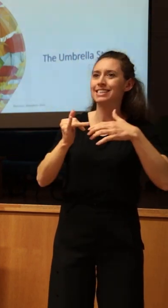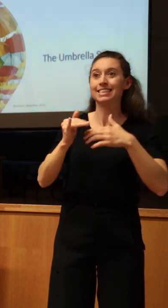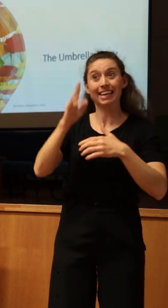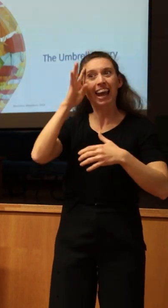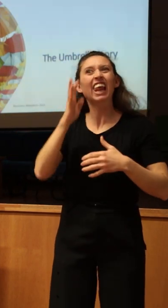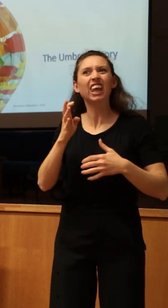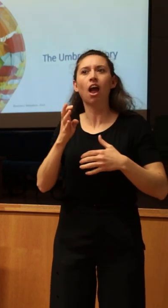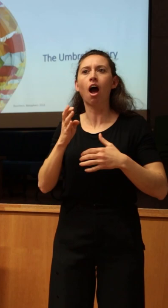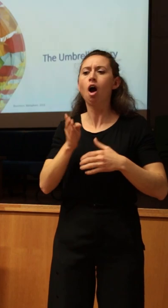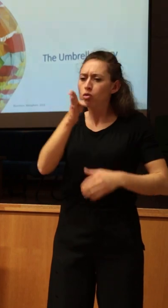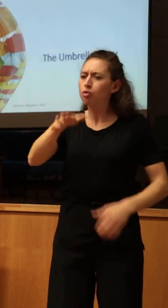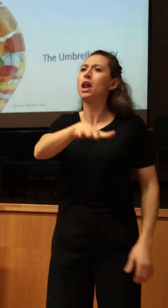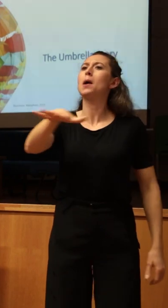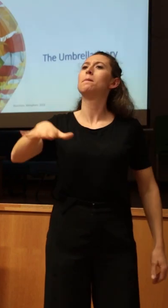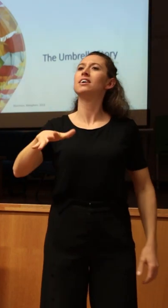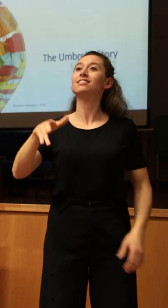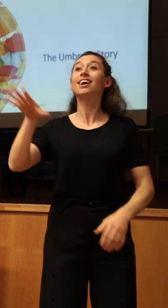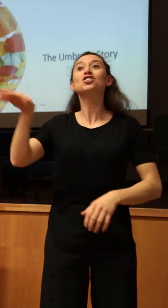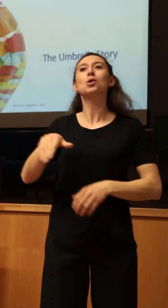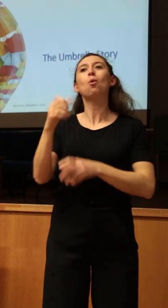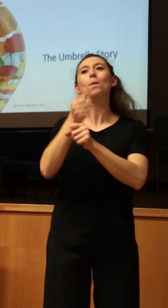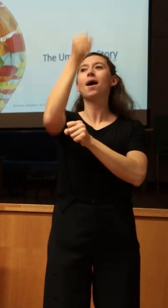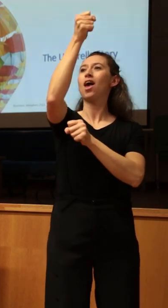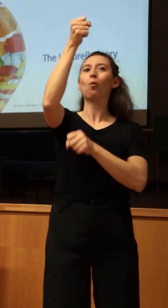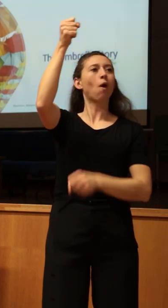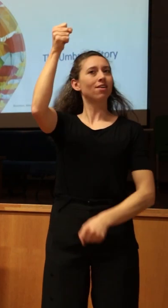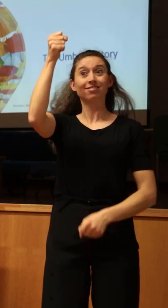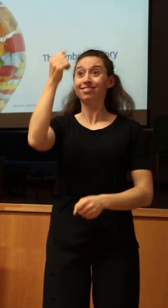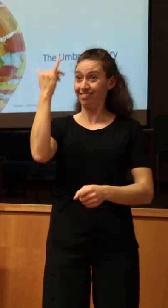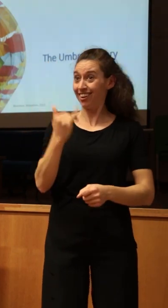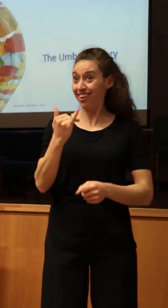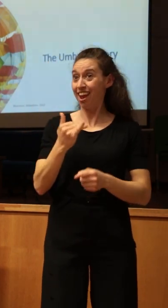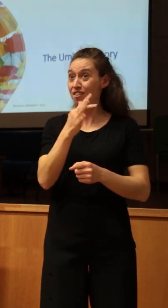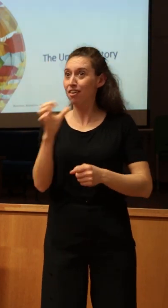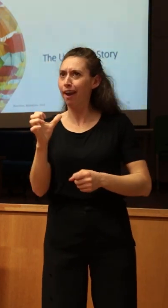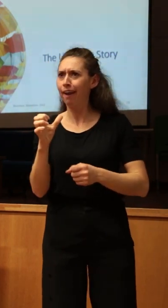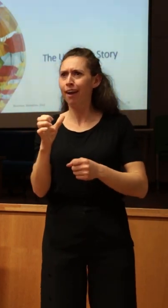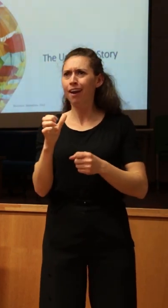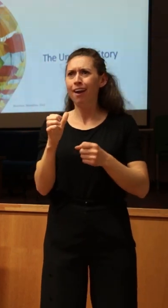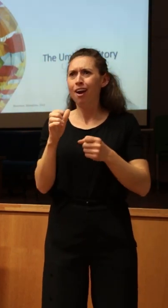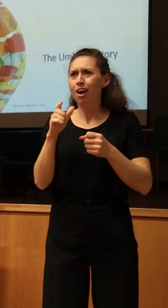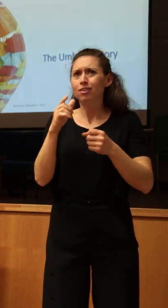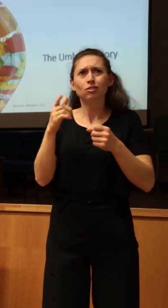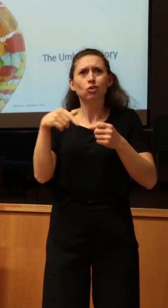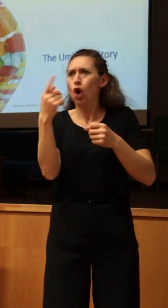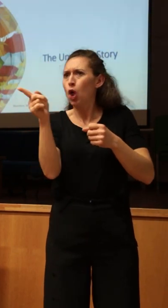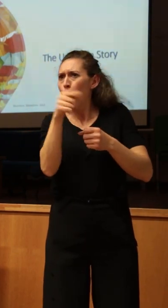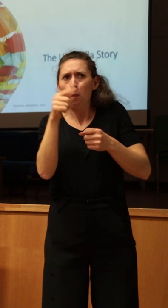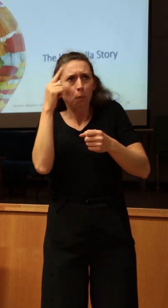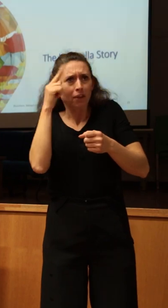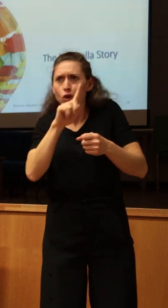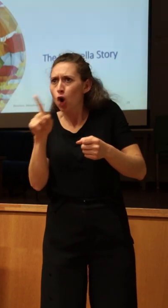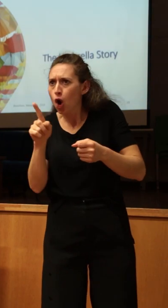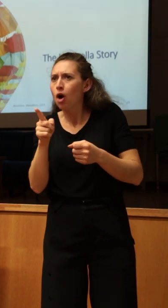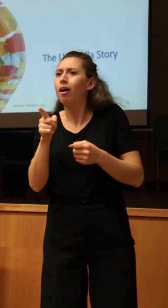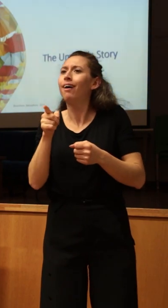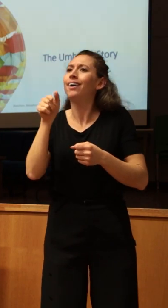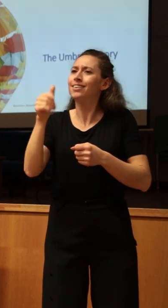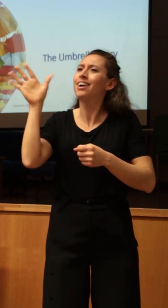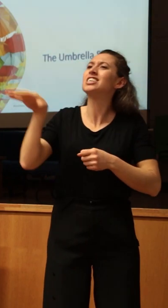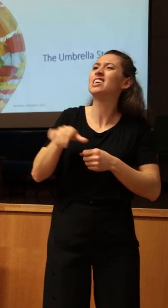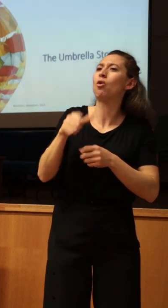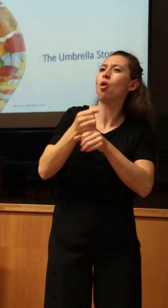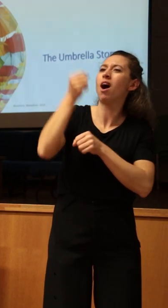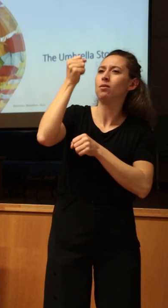with her. Que fue a la plaza con un paraguas. Despite all the odds. Pese a todas las contrariedades. So the umbrella